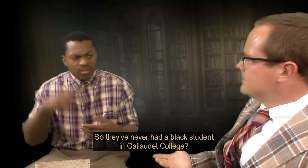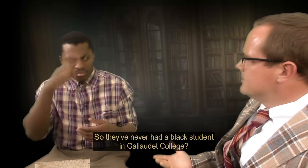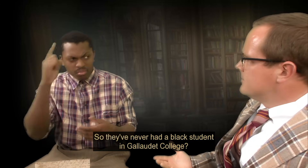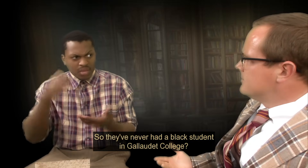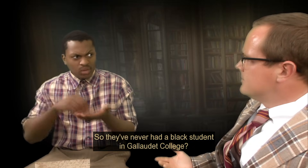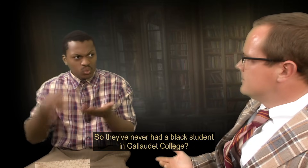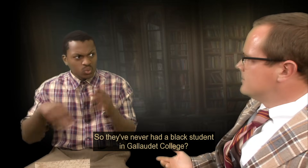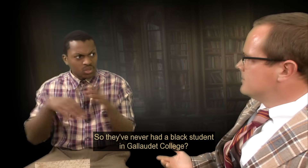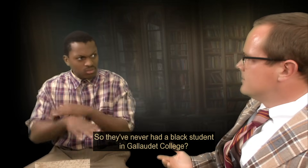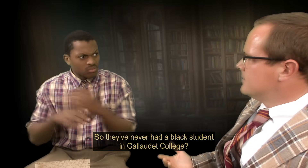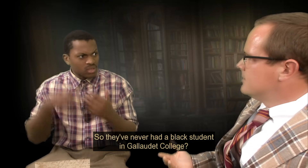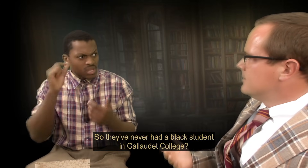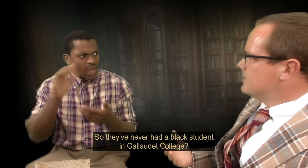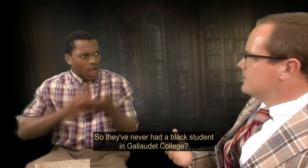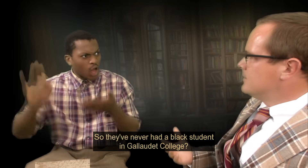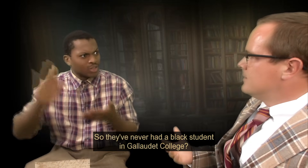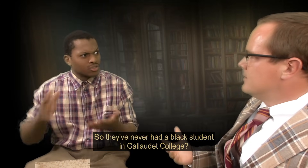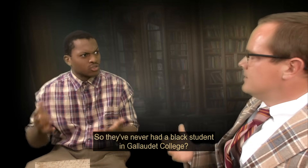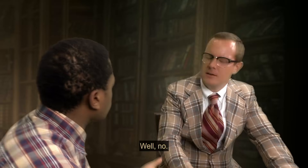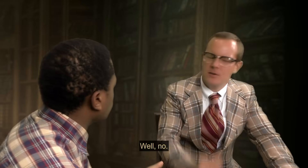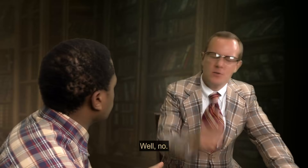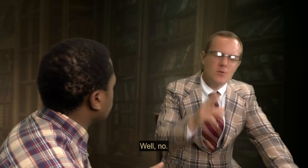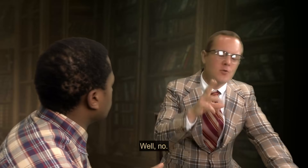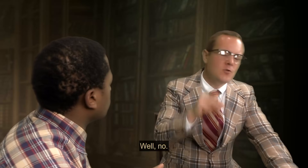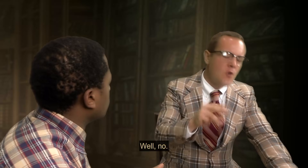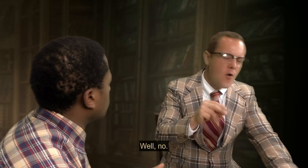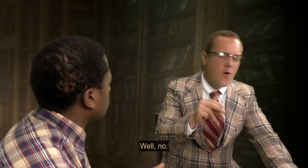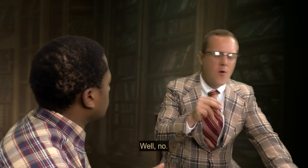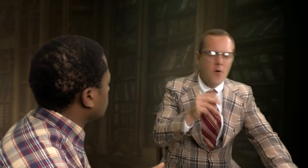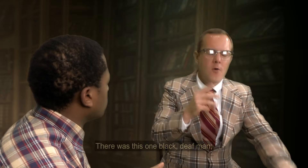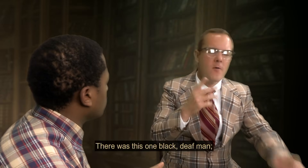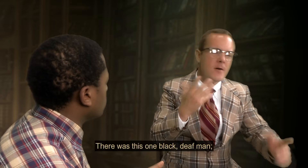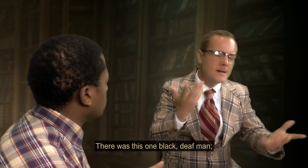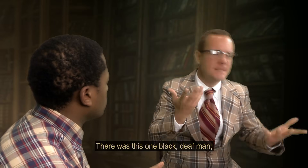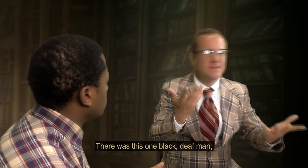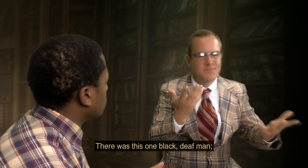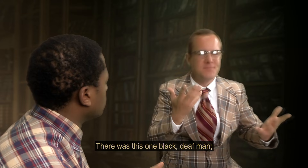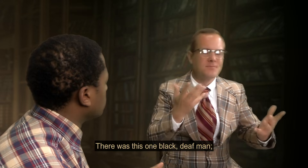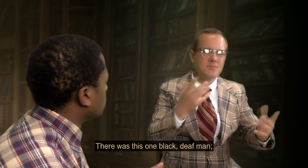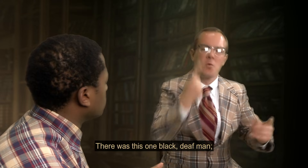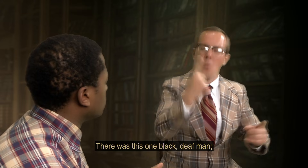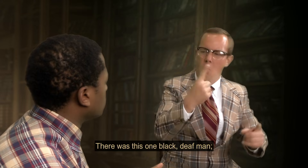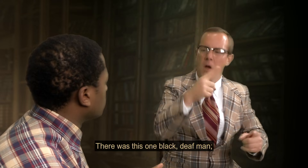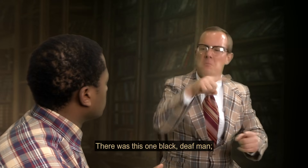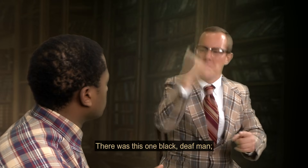never had a black student in Gallaudet College? Well, no. There was this one black deaf man.